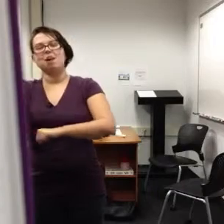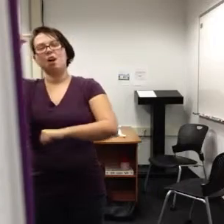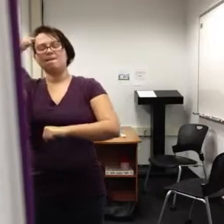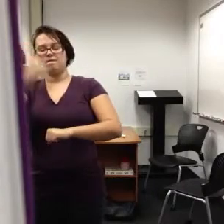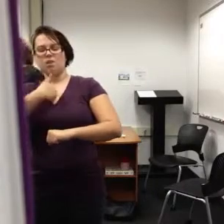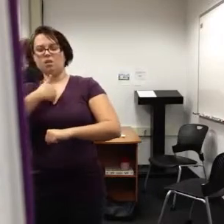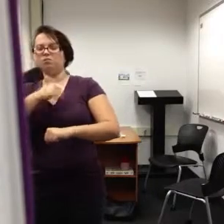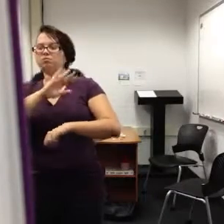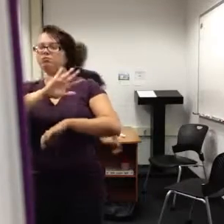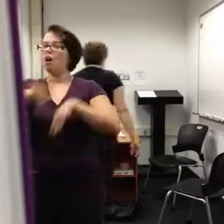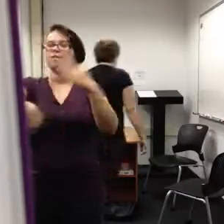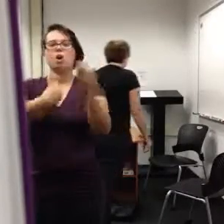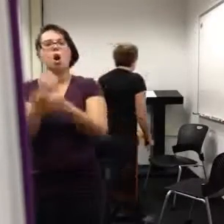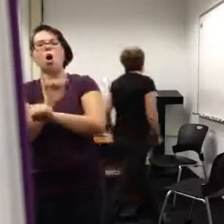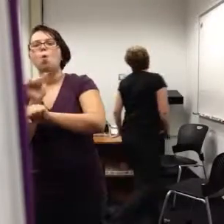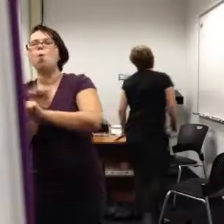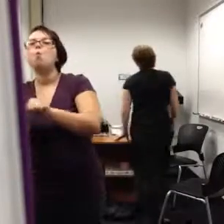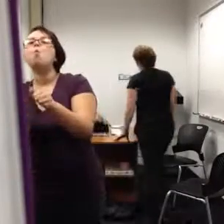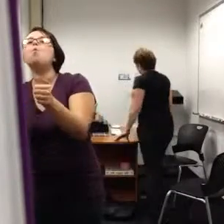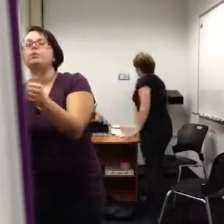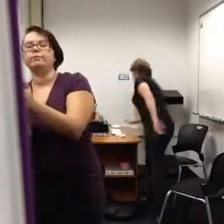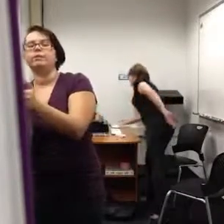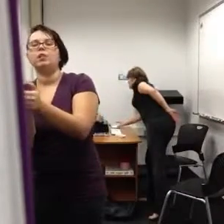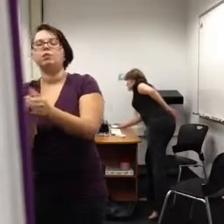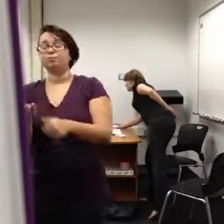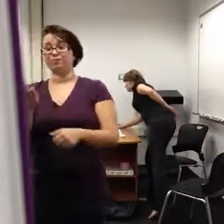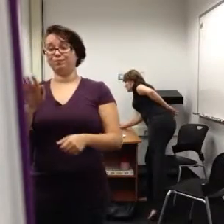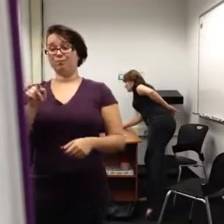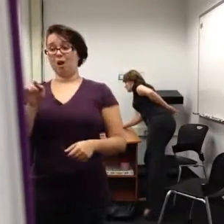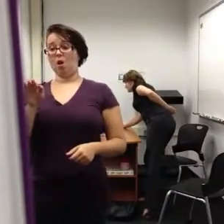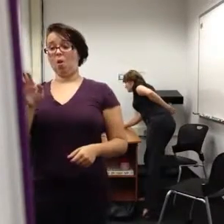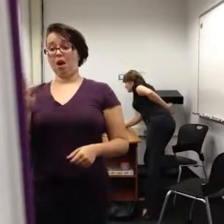FDR's reward, by the way, was to be regarded as a traitor to his class.